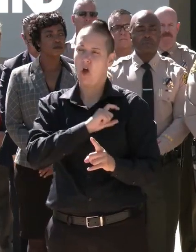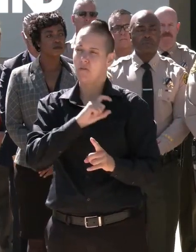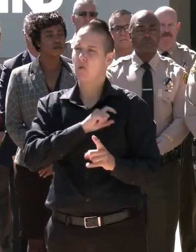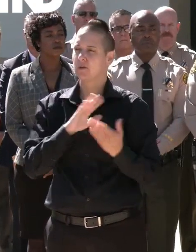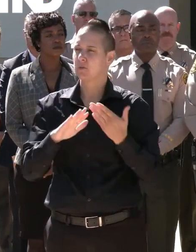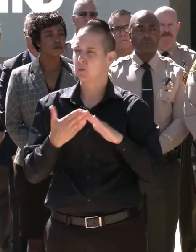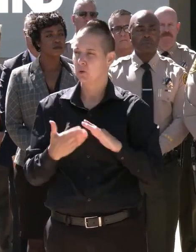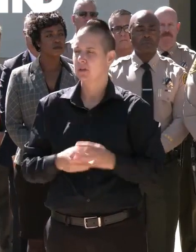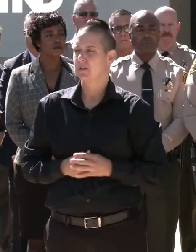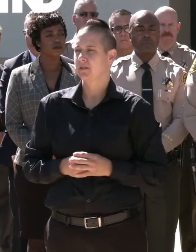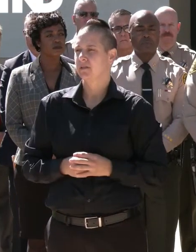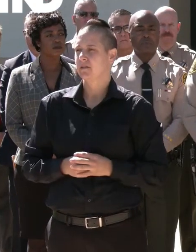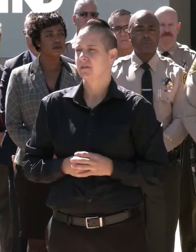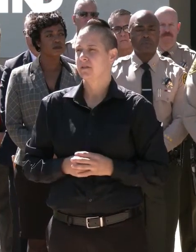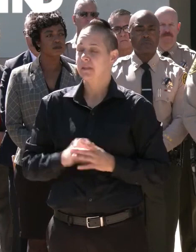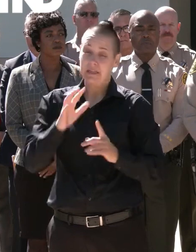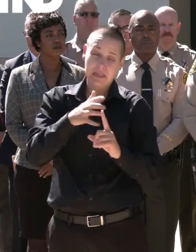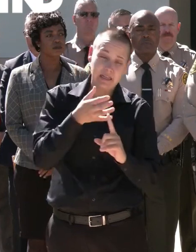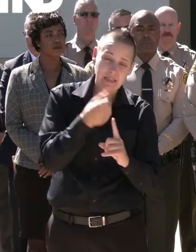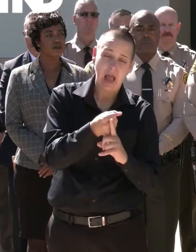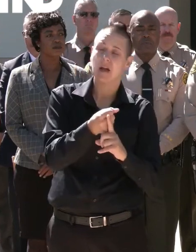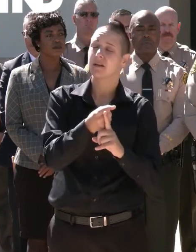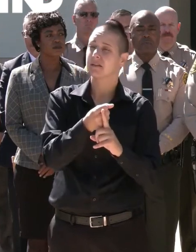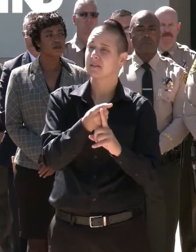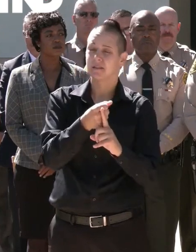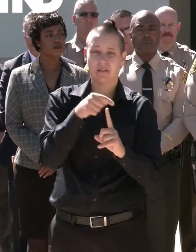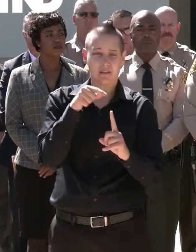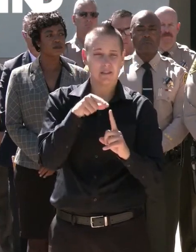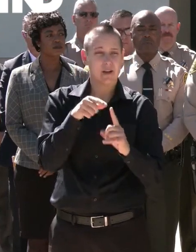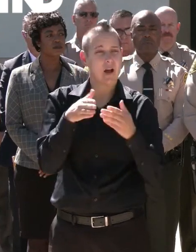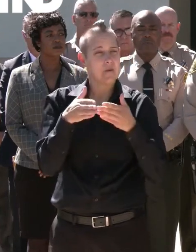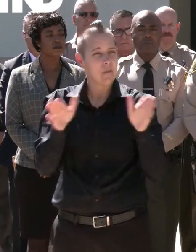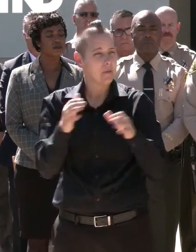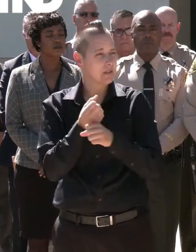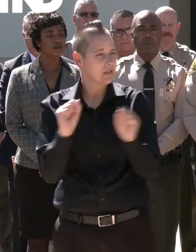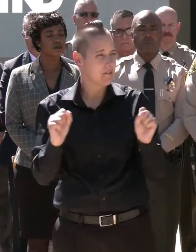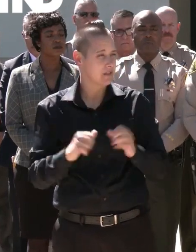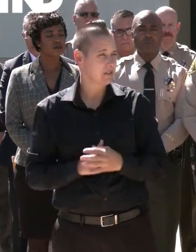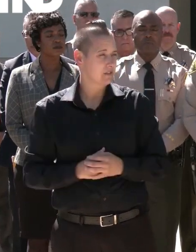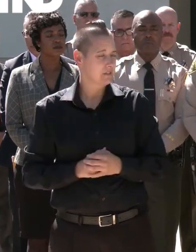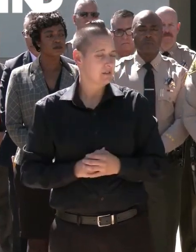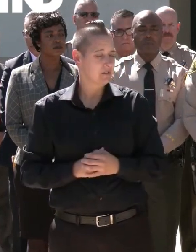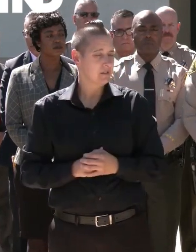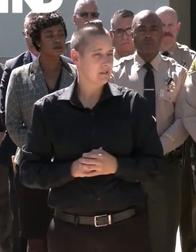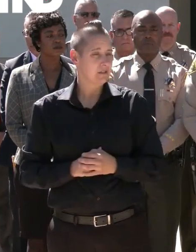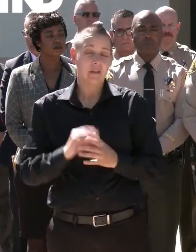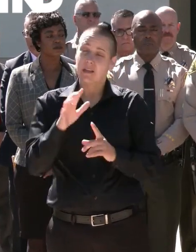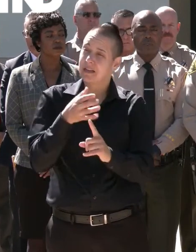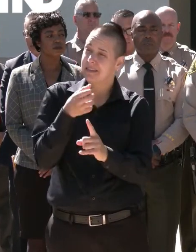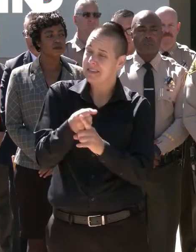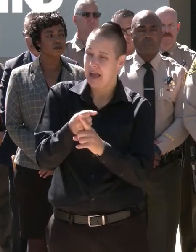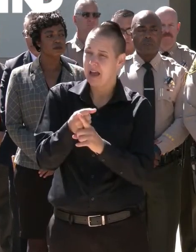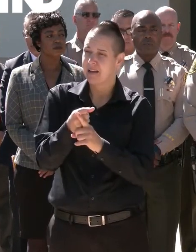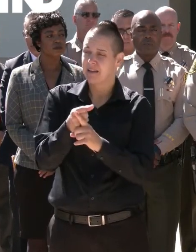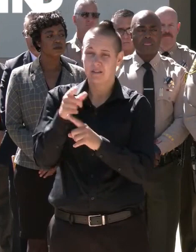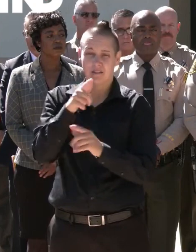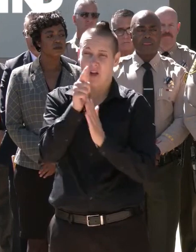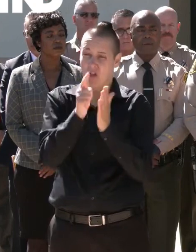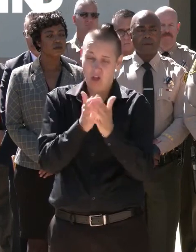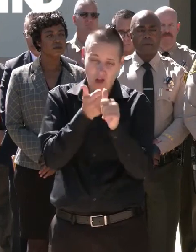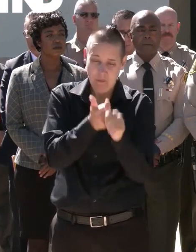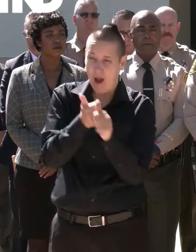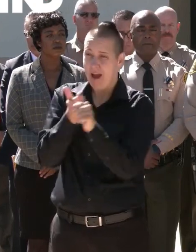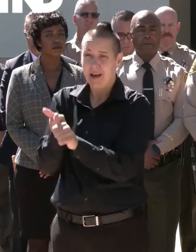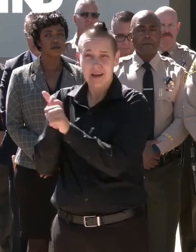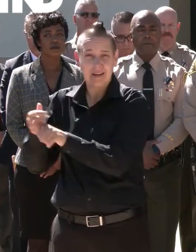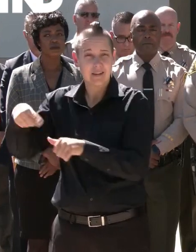enforcement community, an attack on public safety, an attack on law-abiding residents of